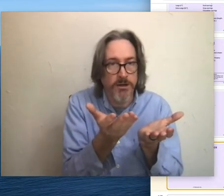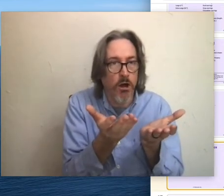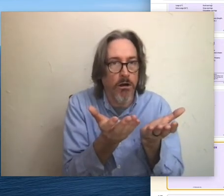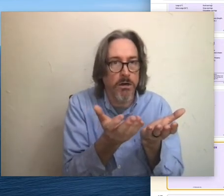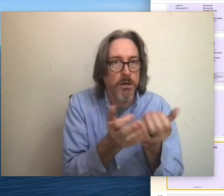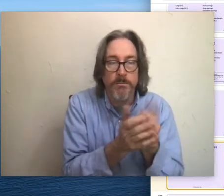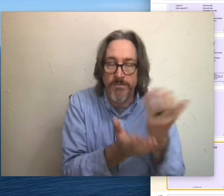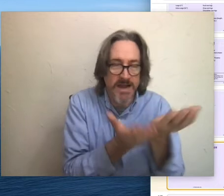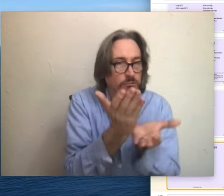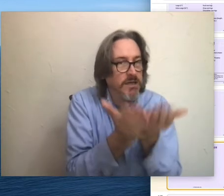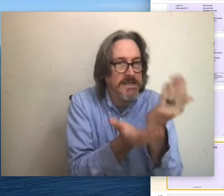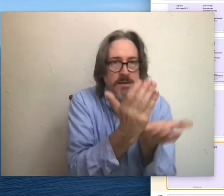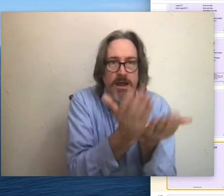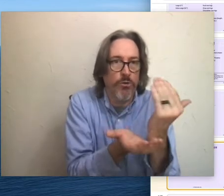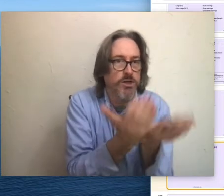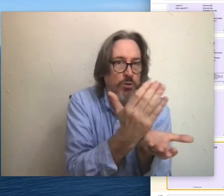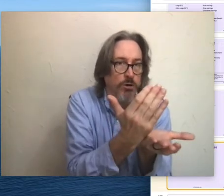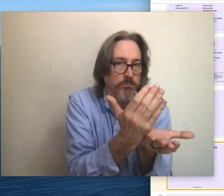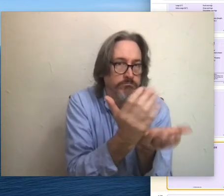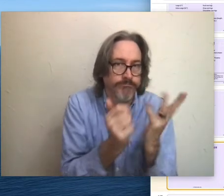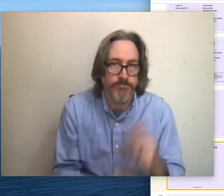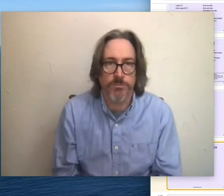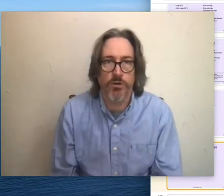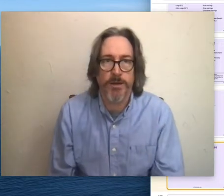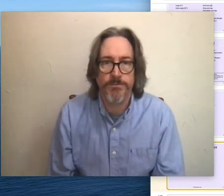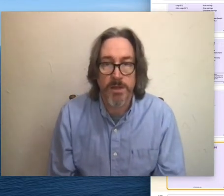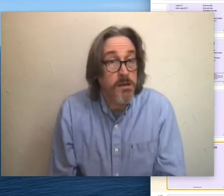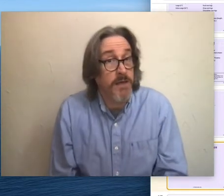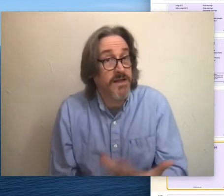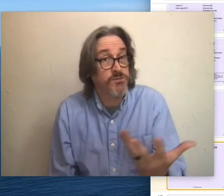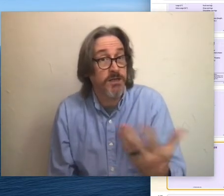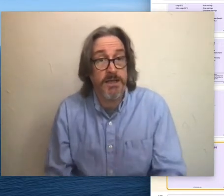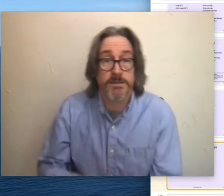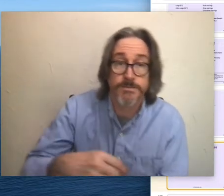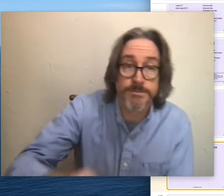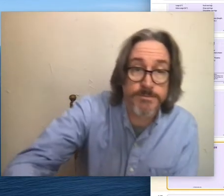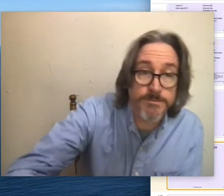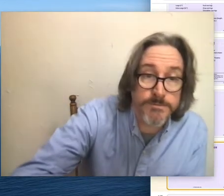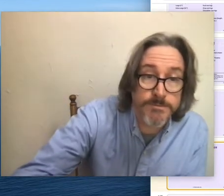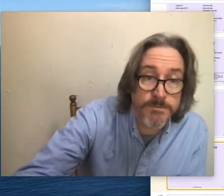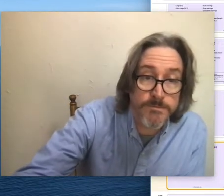red car, then it really doesn't matter which order. Okay, and that's really it.